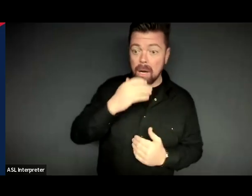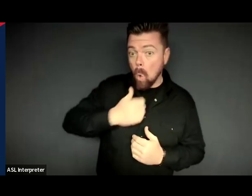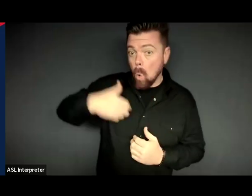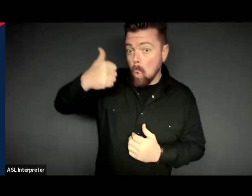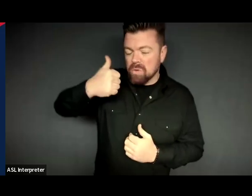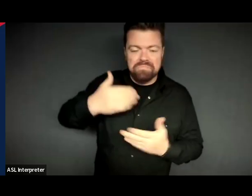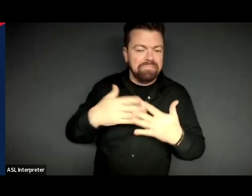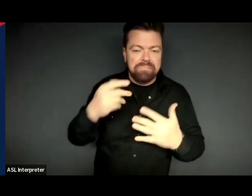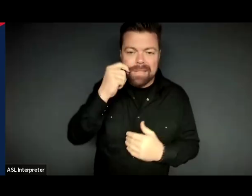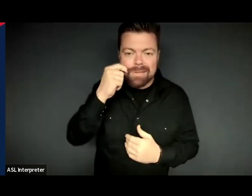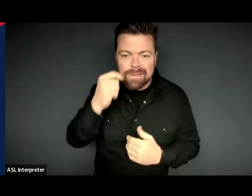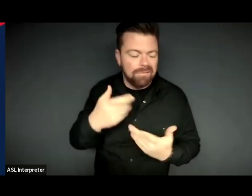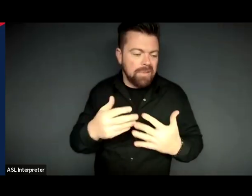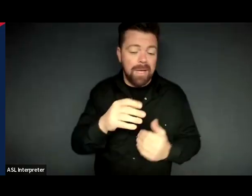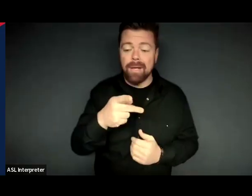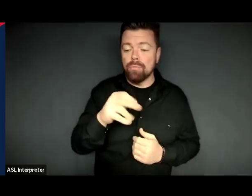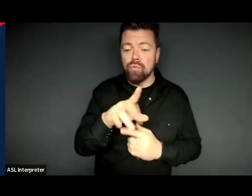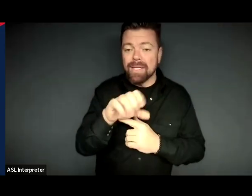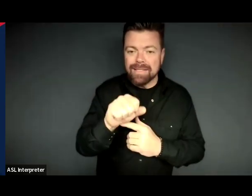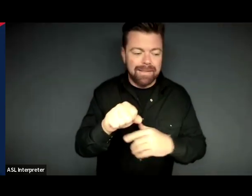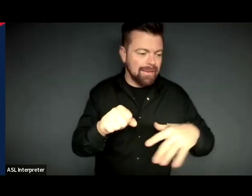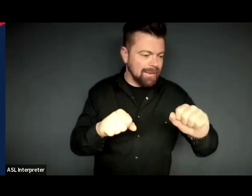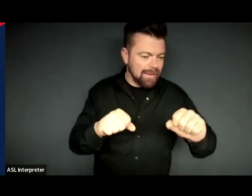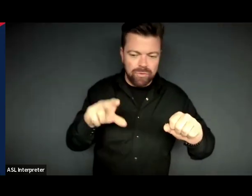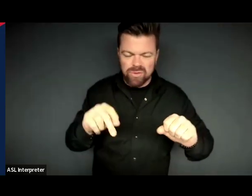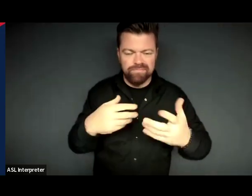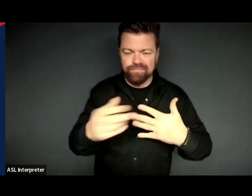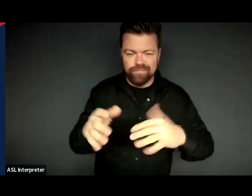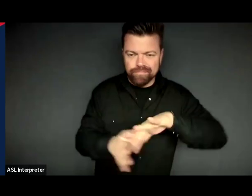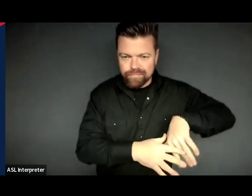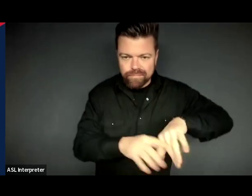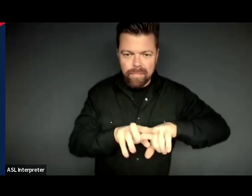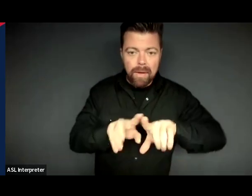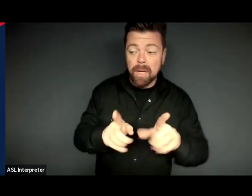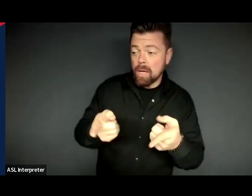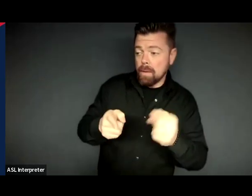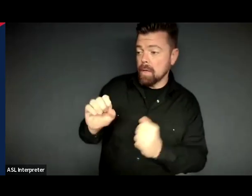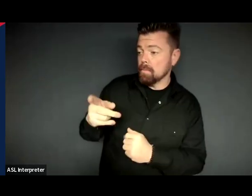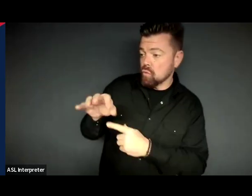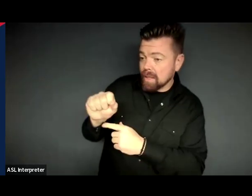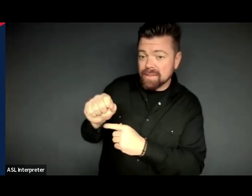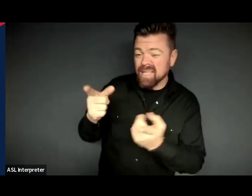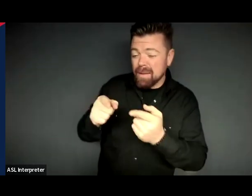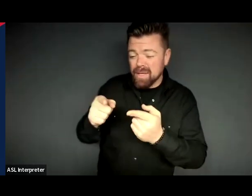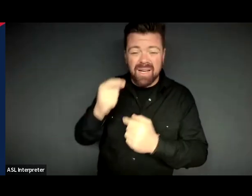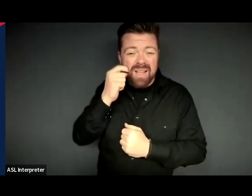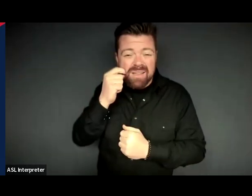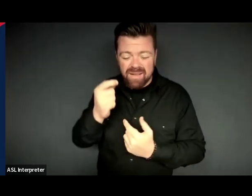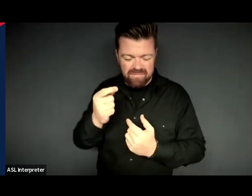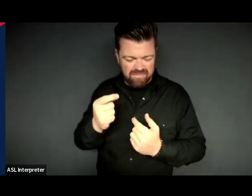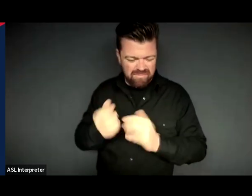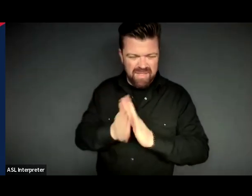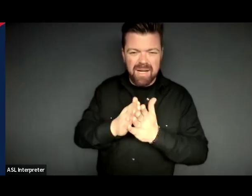matter if you have paralysis or not, but with paralysis more so, your skin can get a little bit thinner,